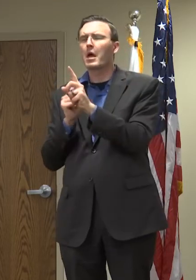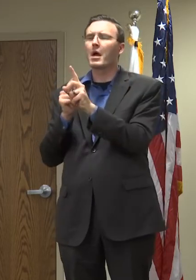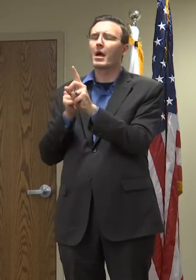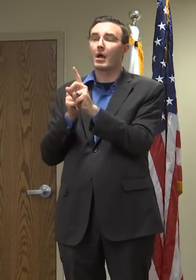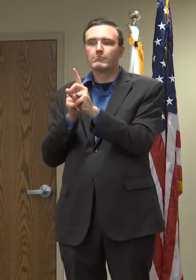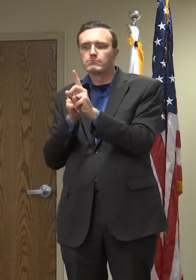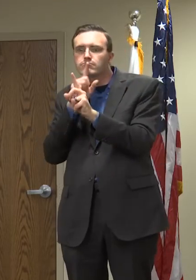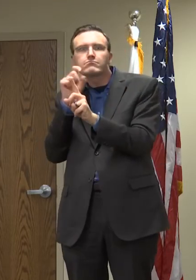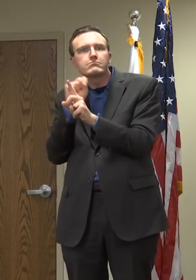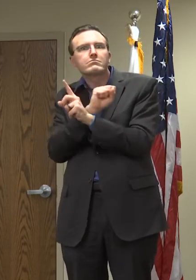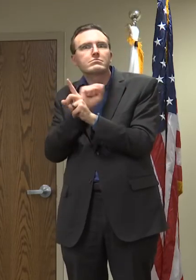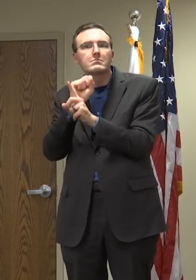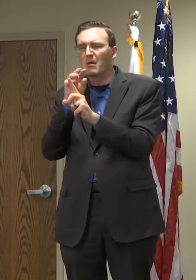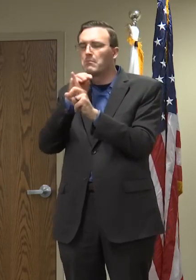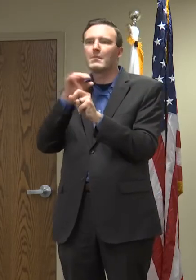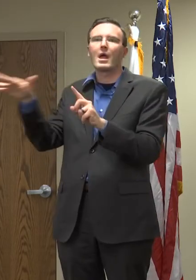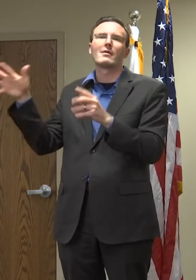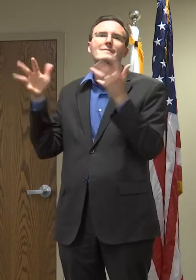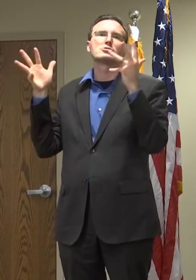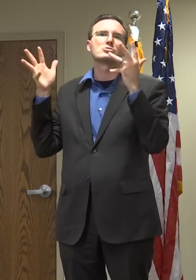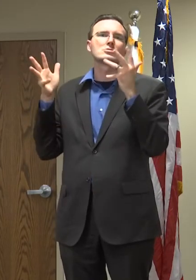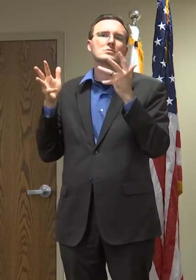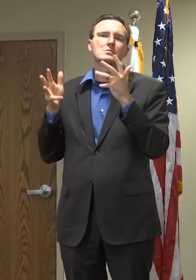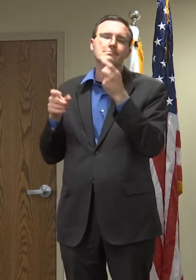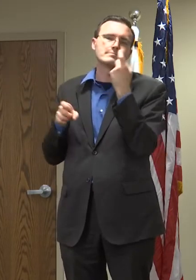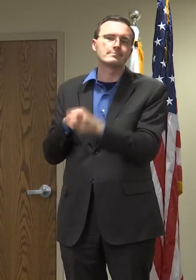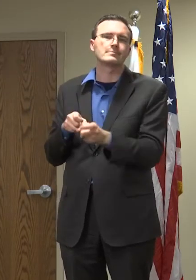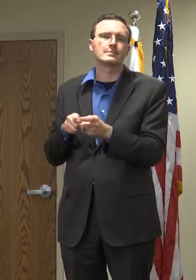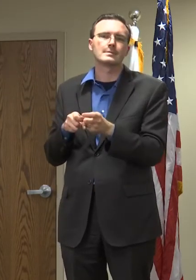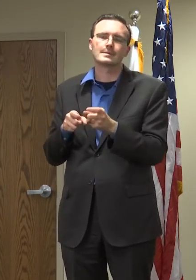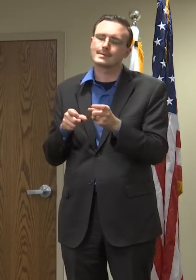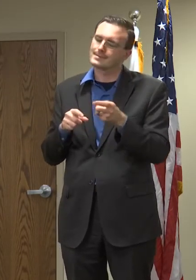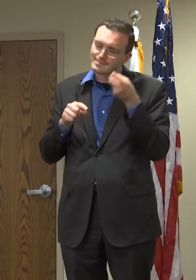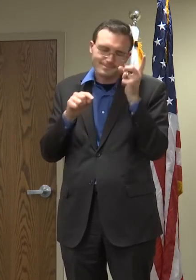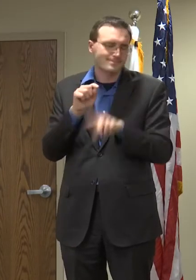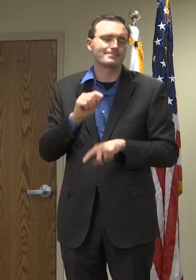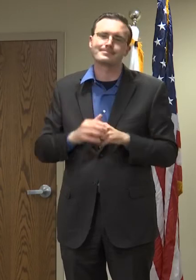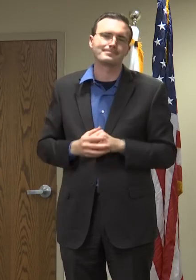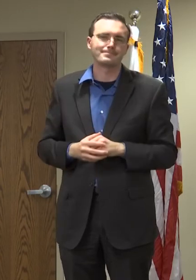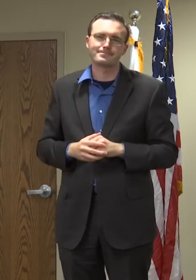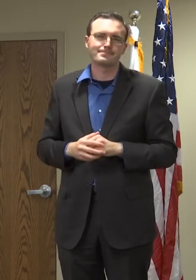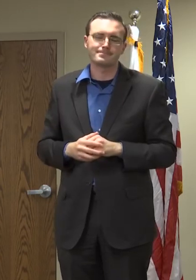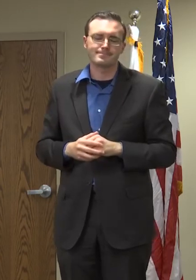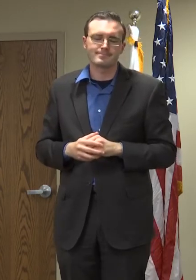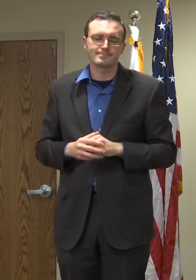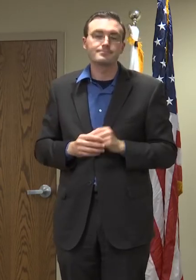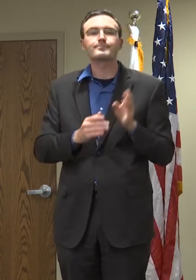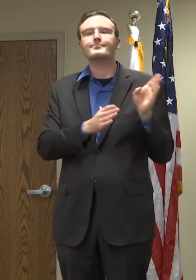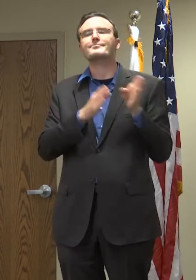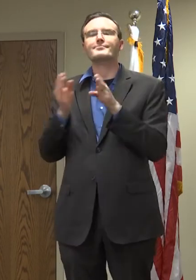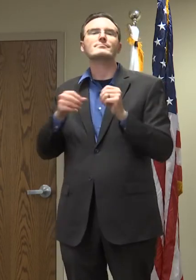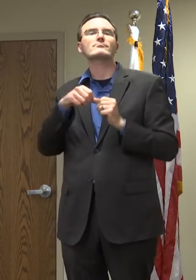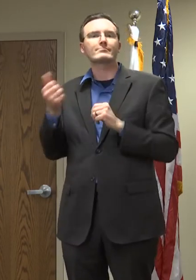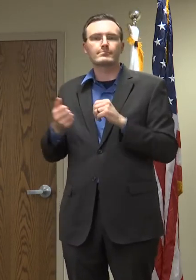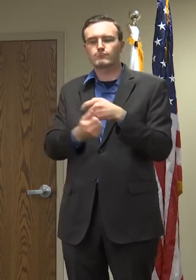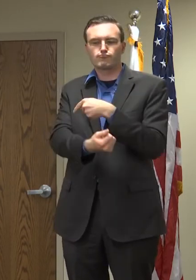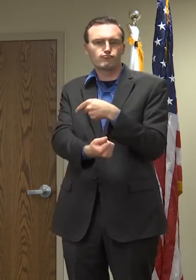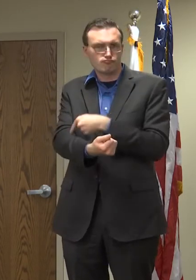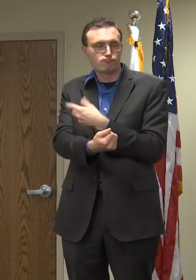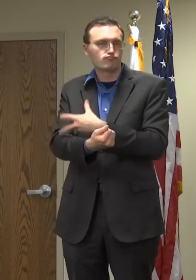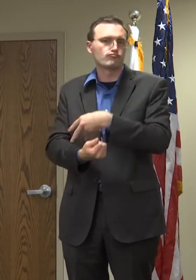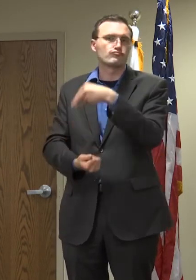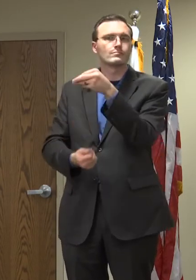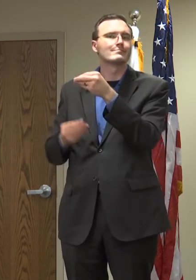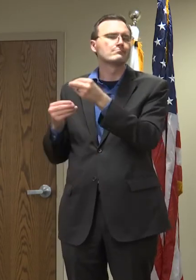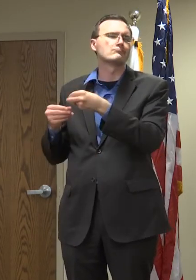I've been asked to speak about blood donations as well. And while we're going through a pandemic, and I've told you some reminders about how to stay safe when you're out of doors,